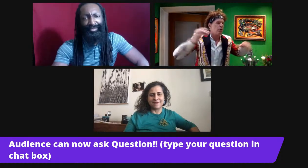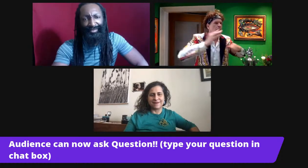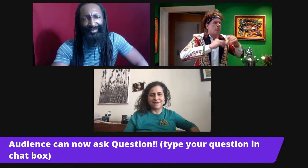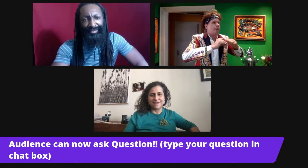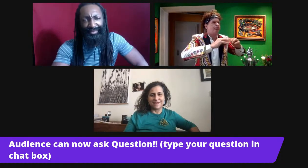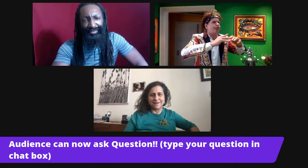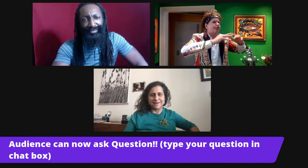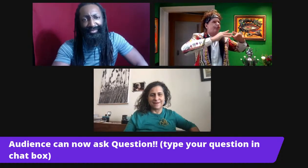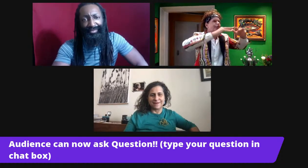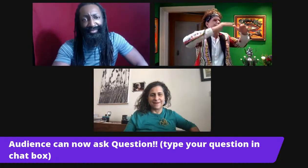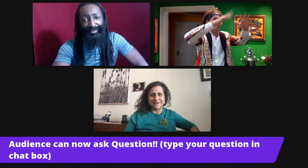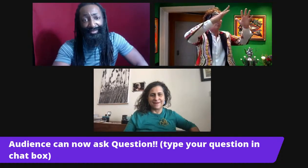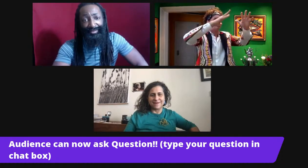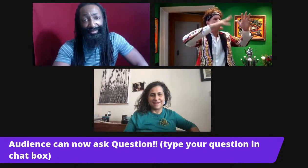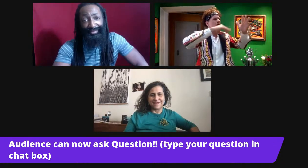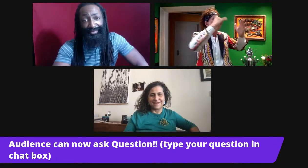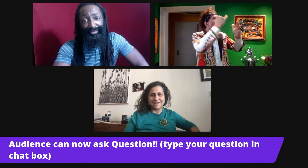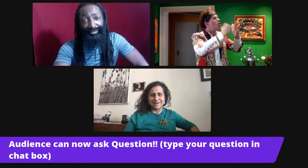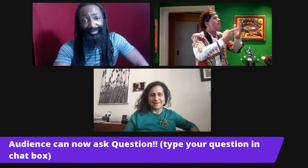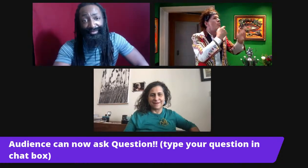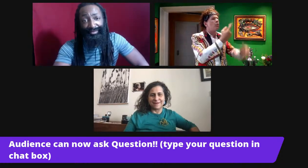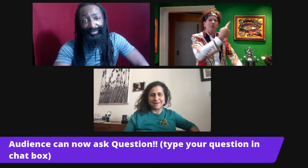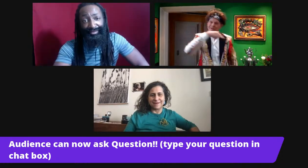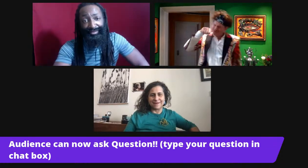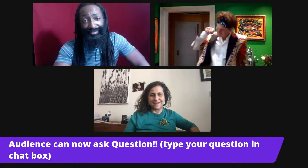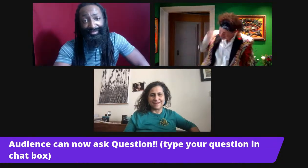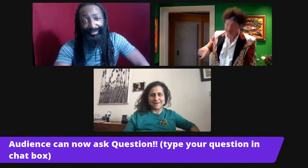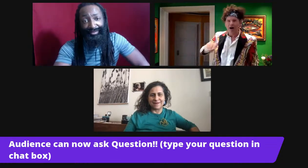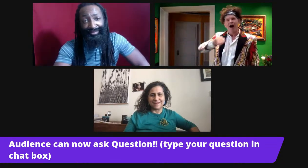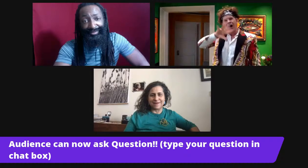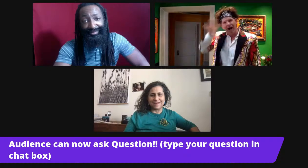through slavery, working and building this country.